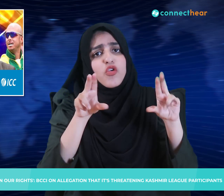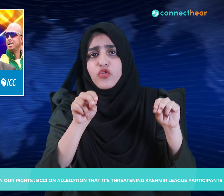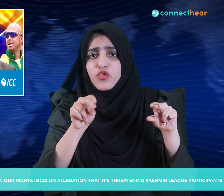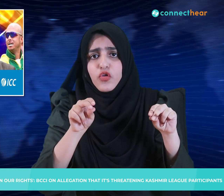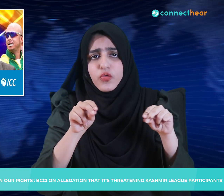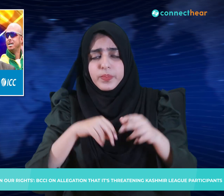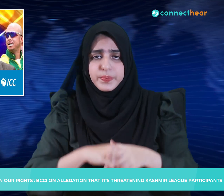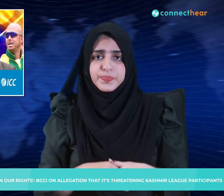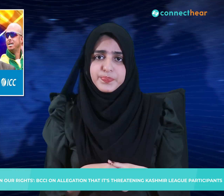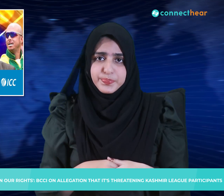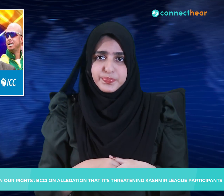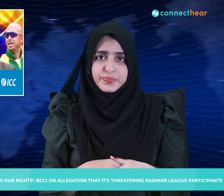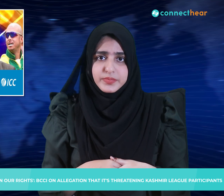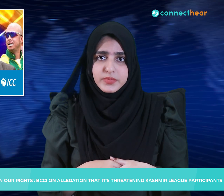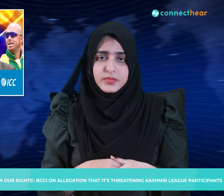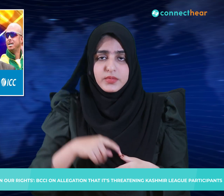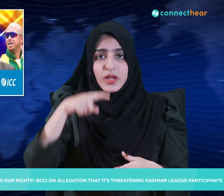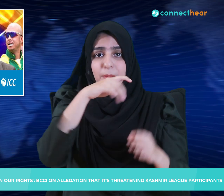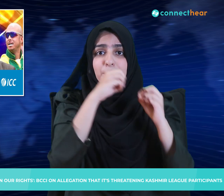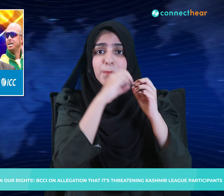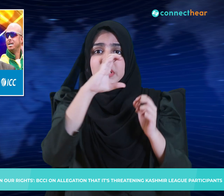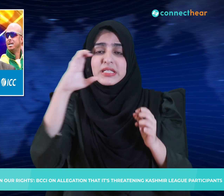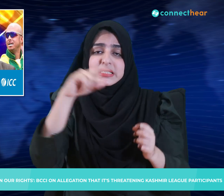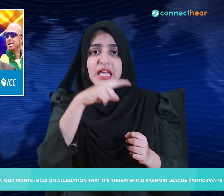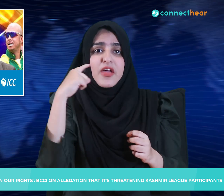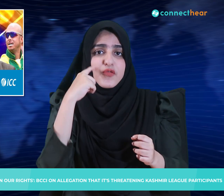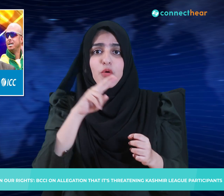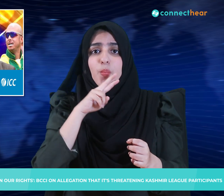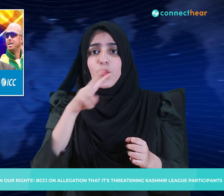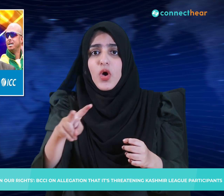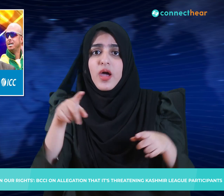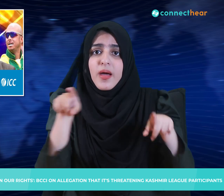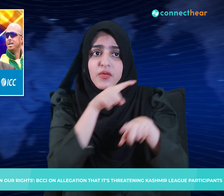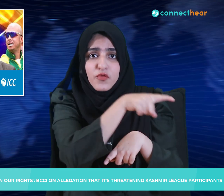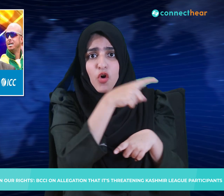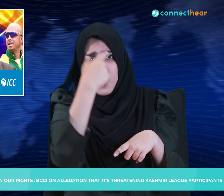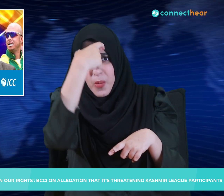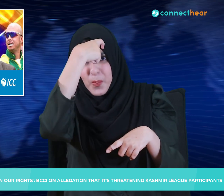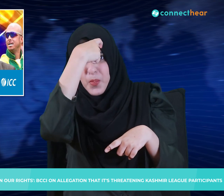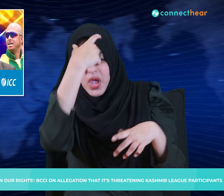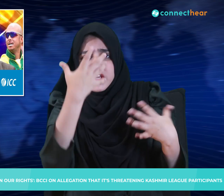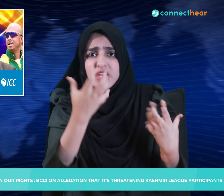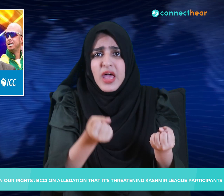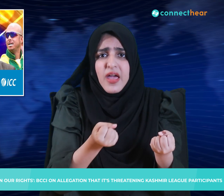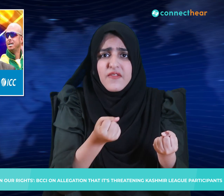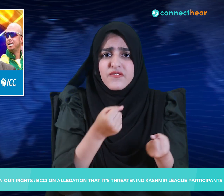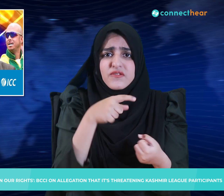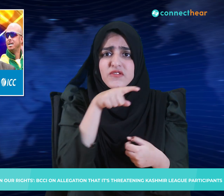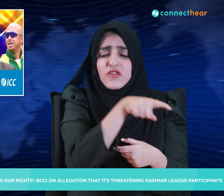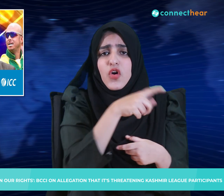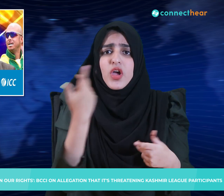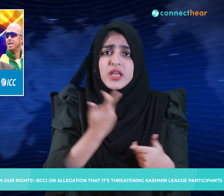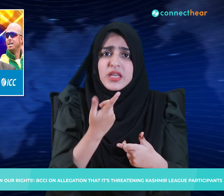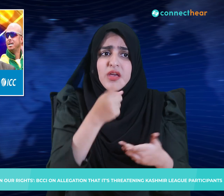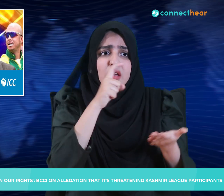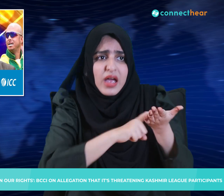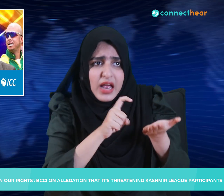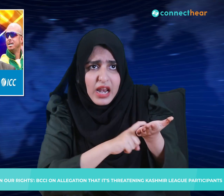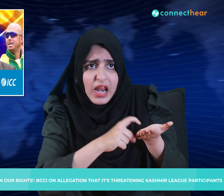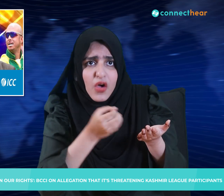globally should not be envied by the PCB. The BCCI official said the PCB was confused